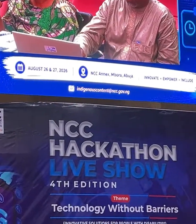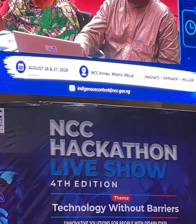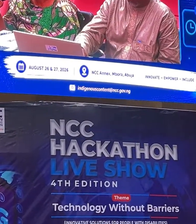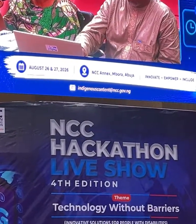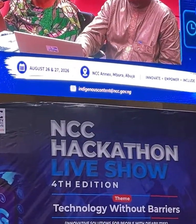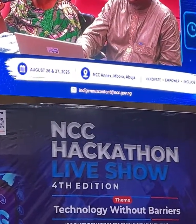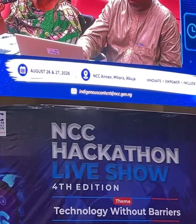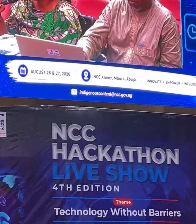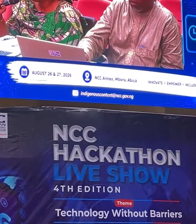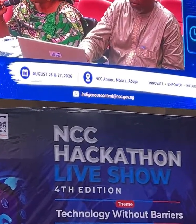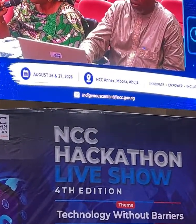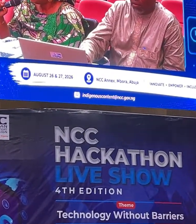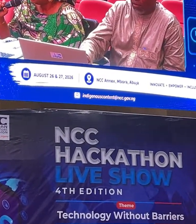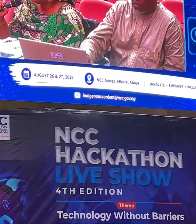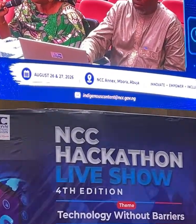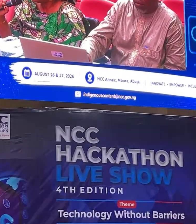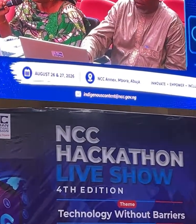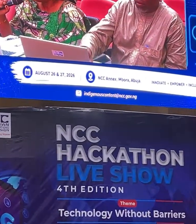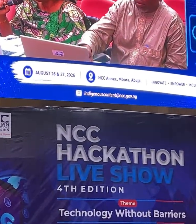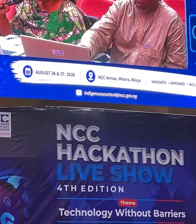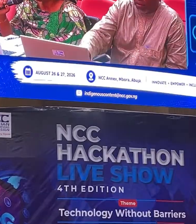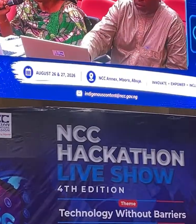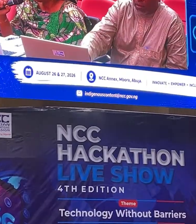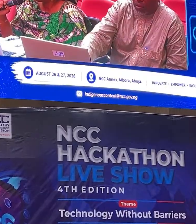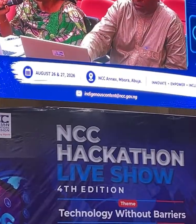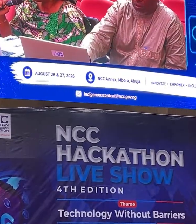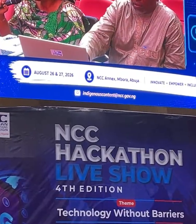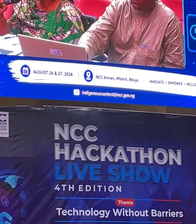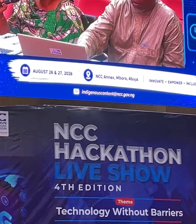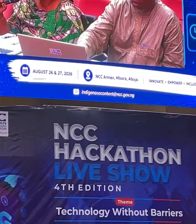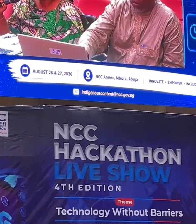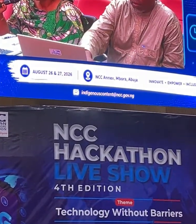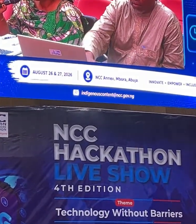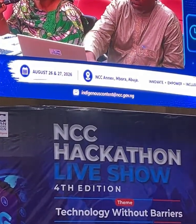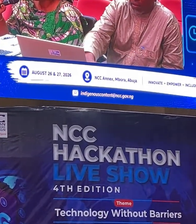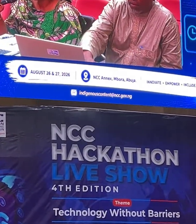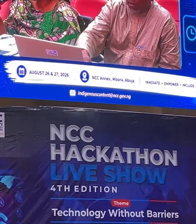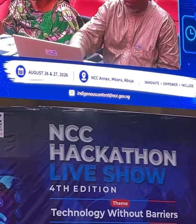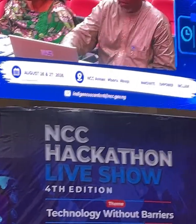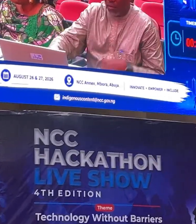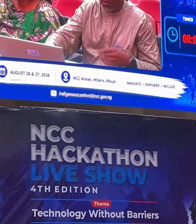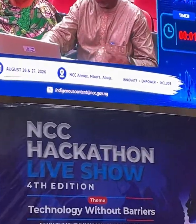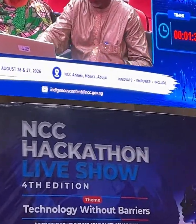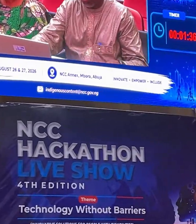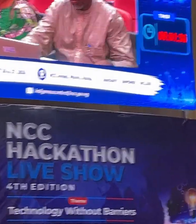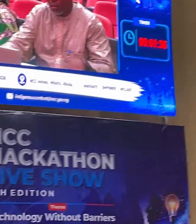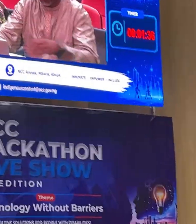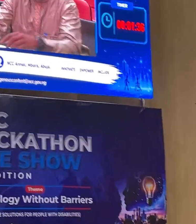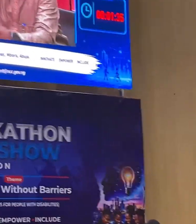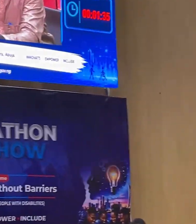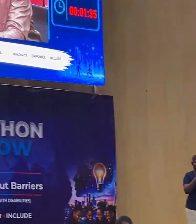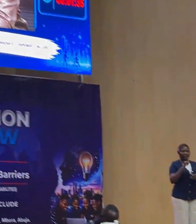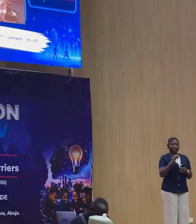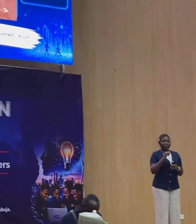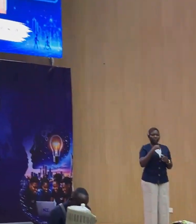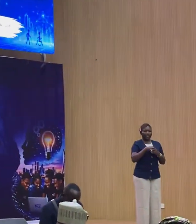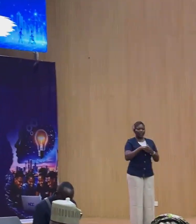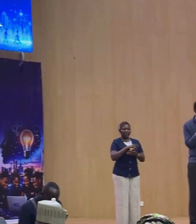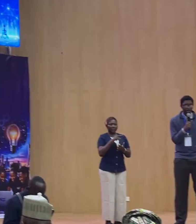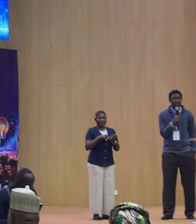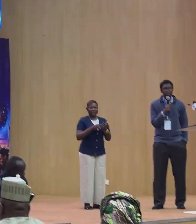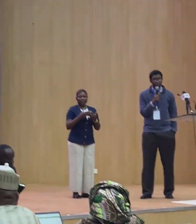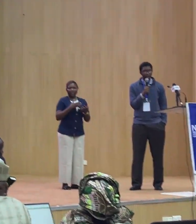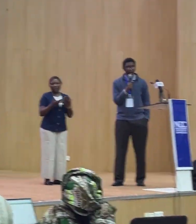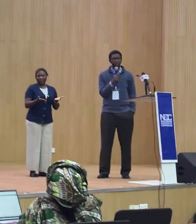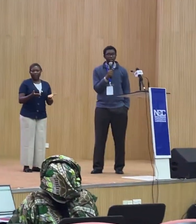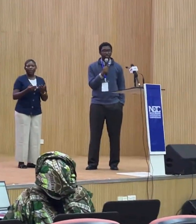user's gestures and the AI gives a wrong answer? Right. So the AI, luckily in this case, because it's not a